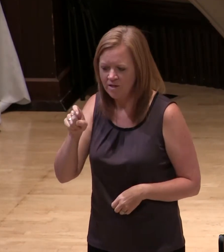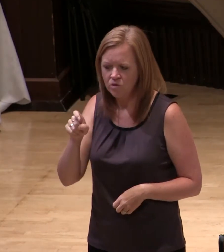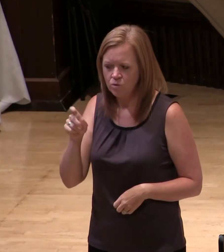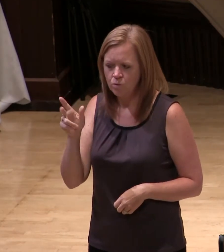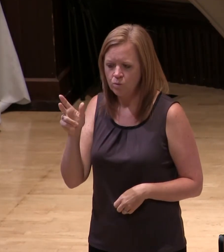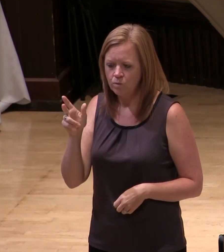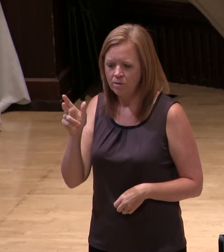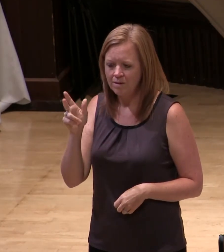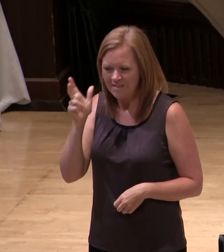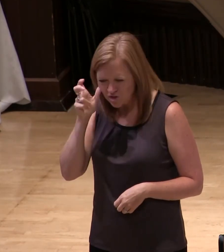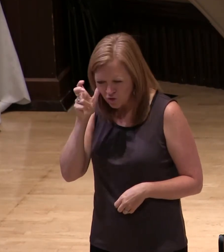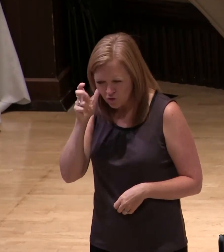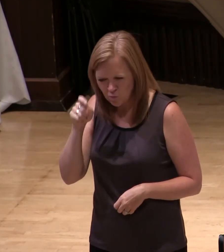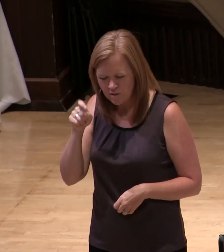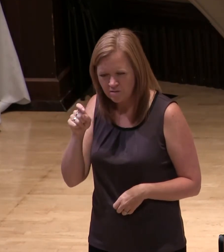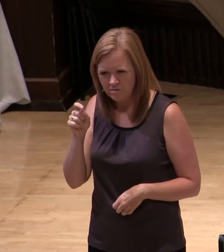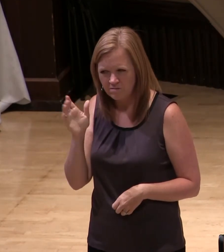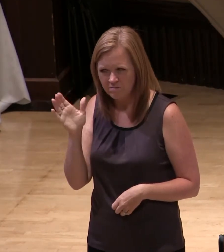We need to have our ears opened.